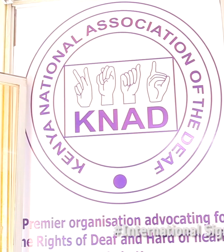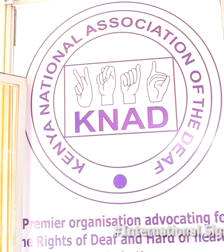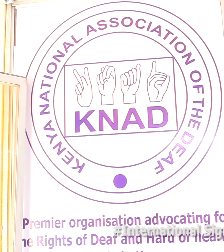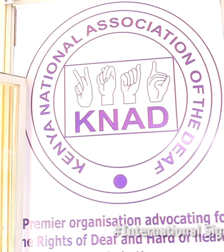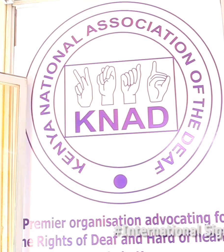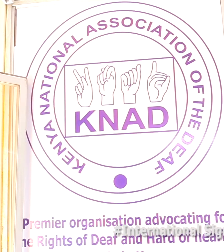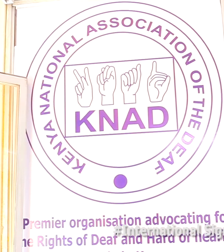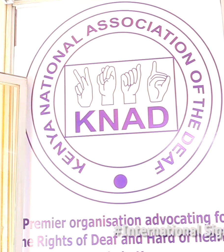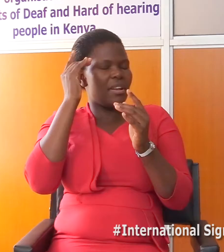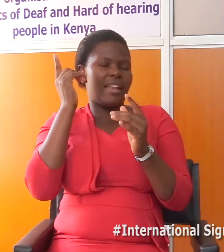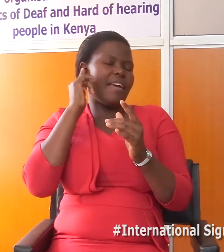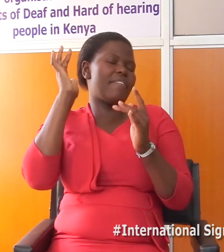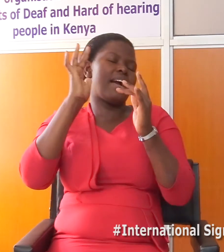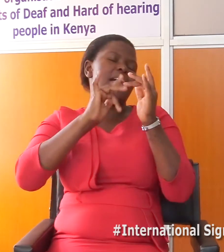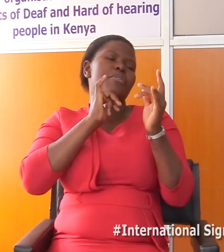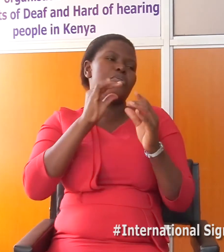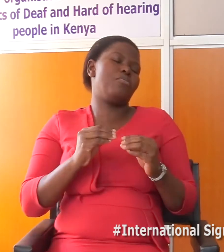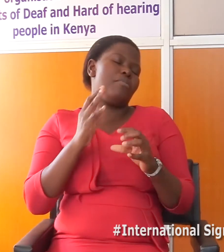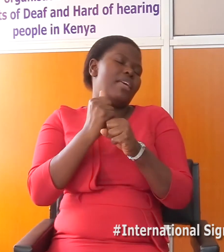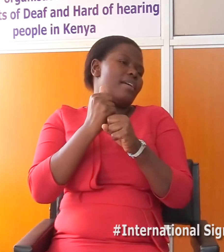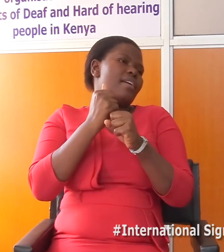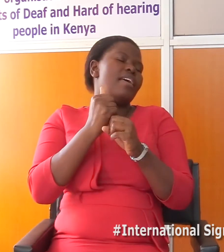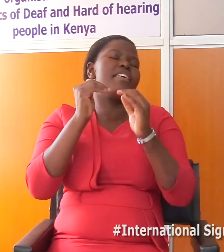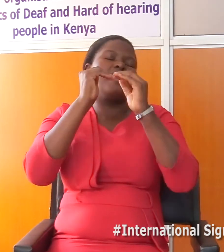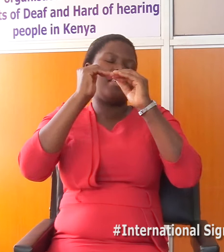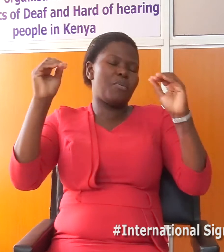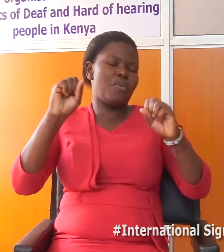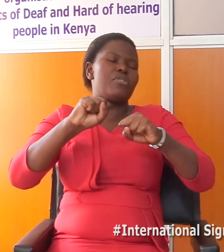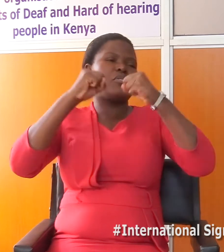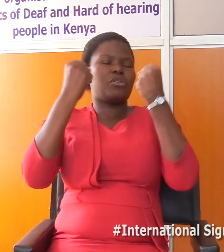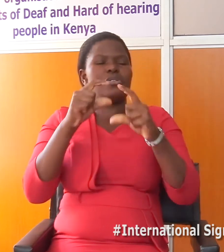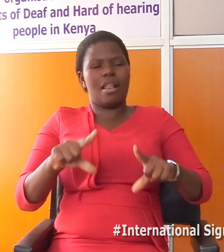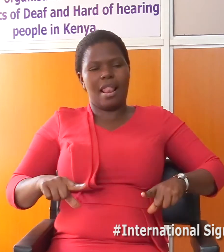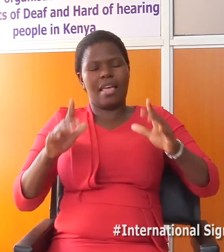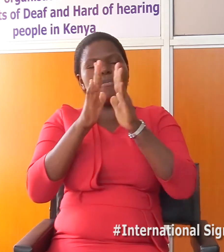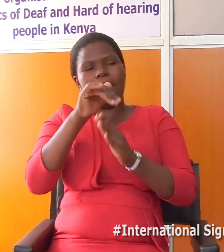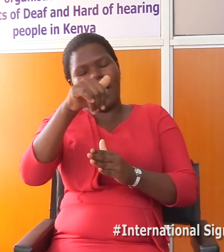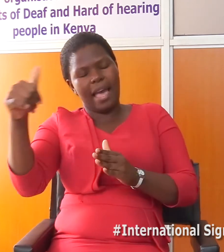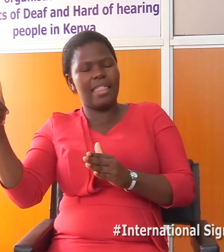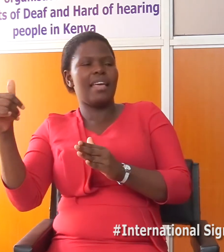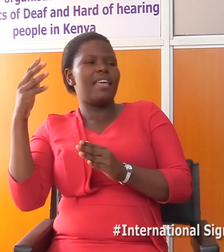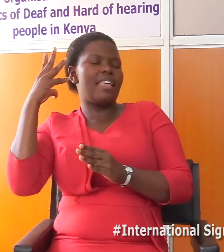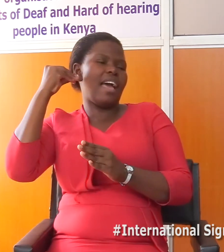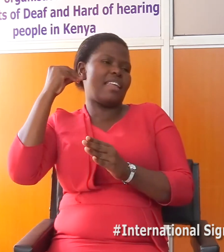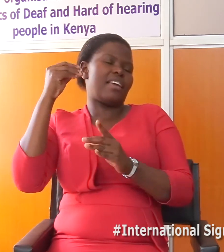these two persons. If not for education for the deaf community, it is not the deaf cannot be could be in school and social